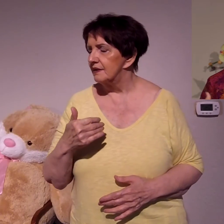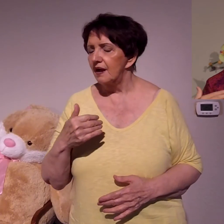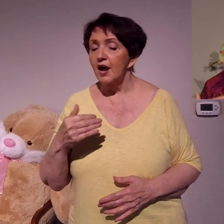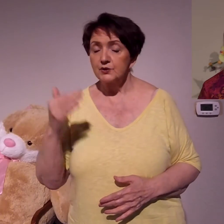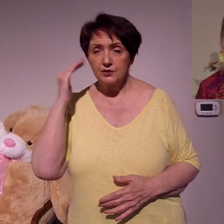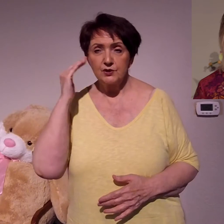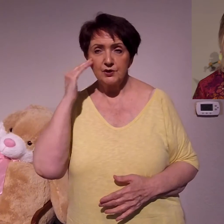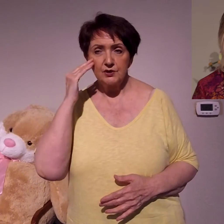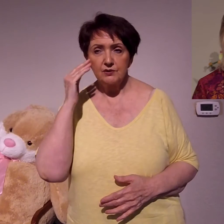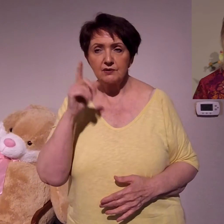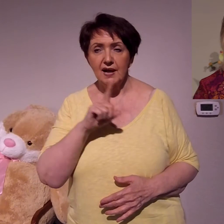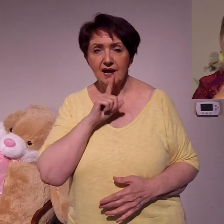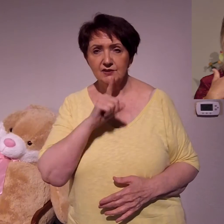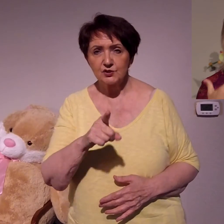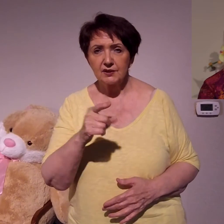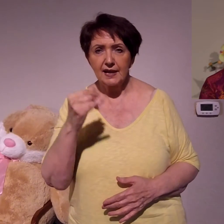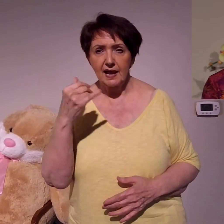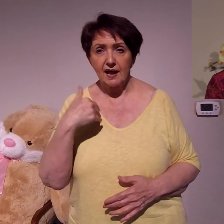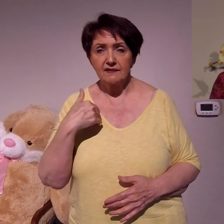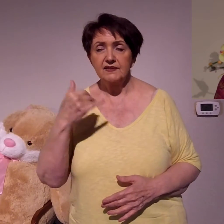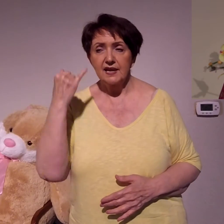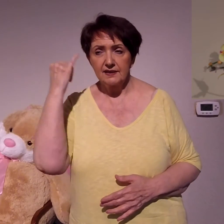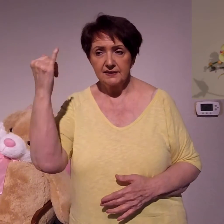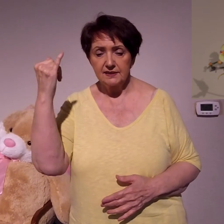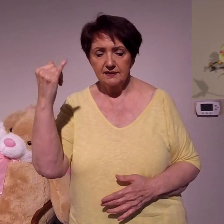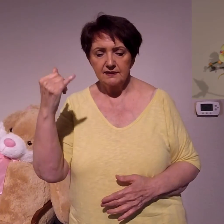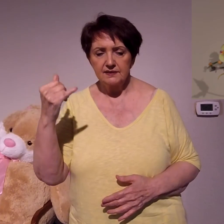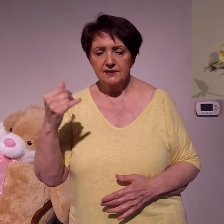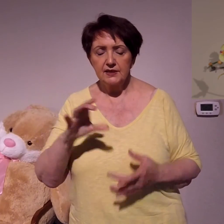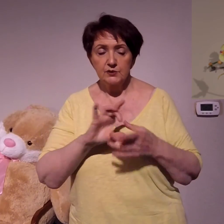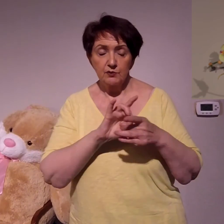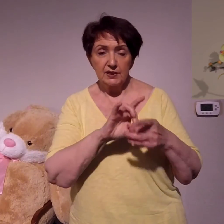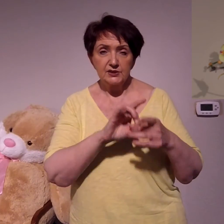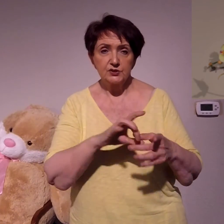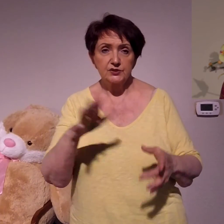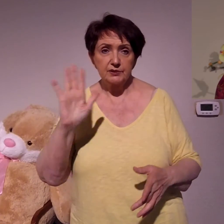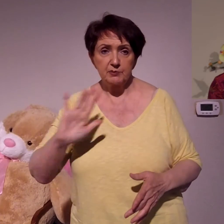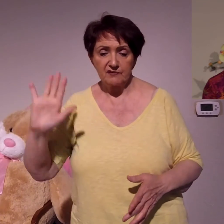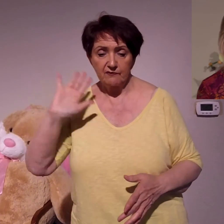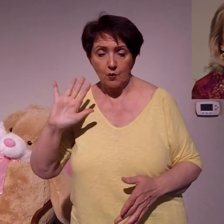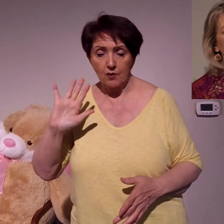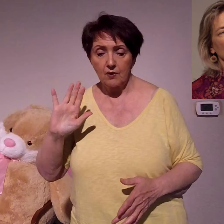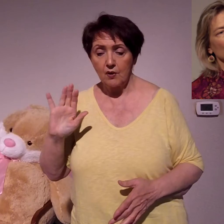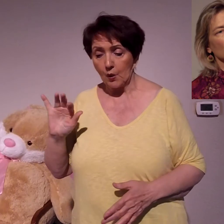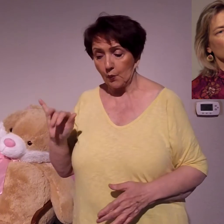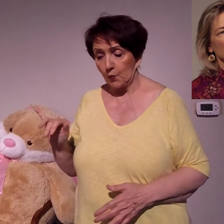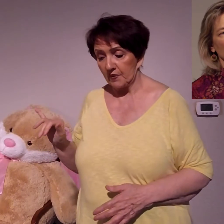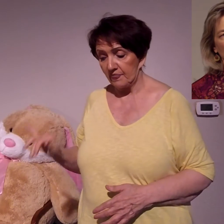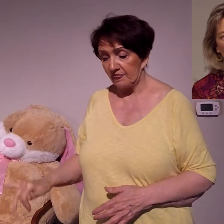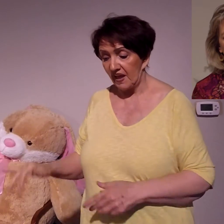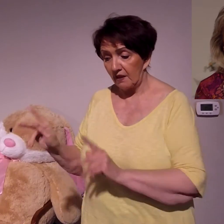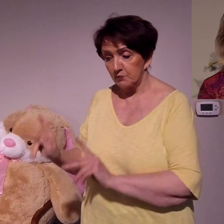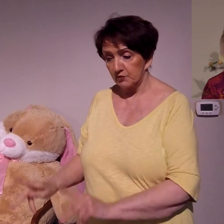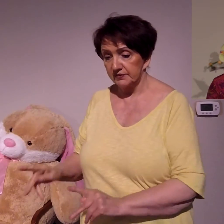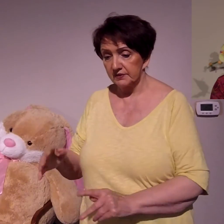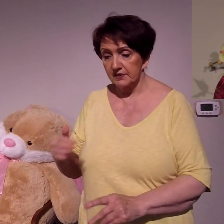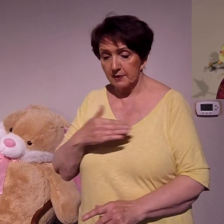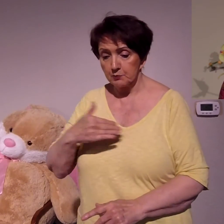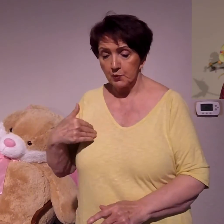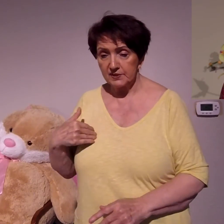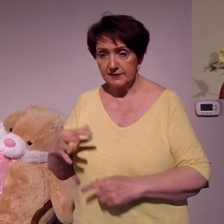I asked, what is this gift? And I got very clear, the breast is a nurturing, if we think about it, the breast